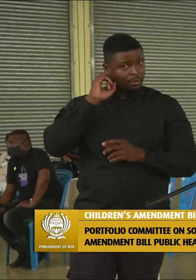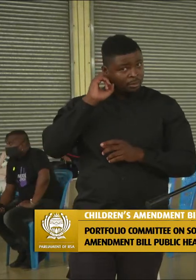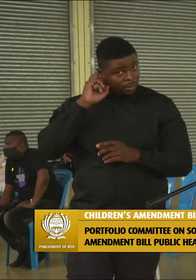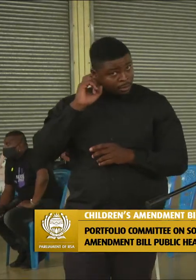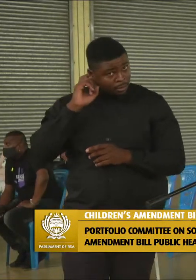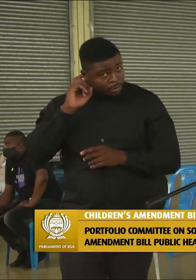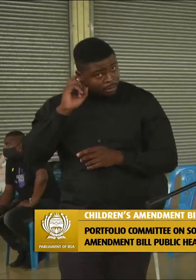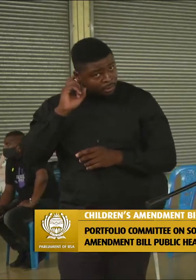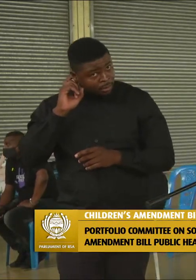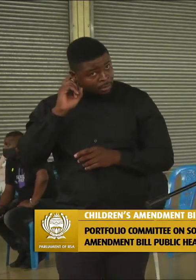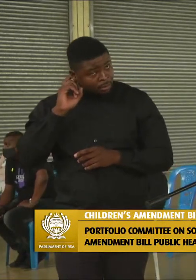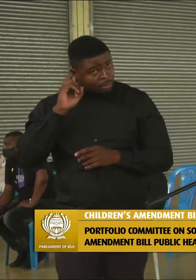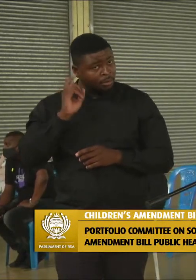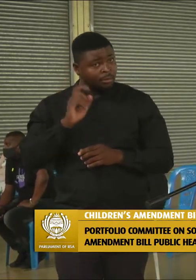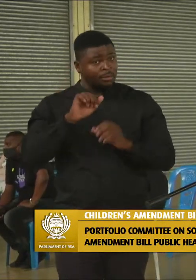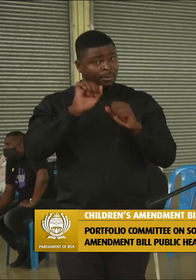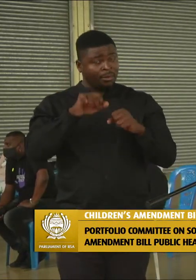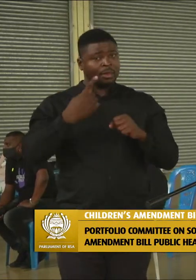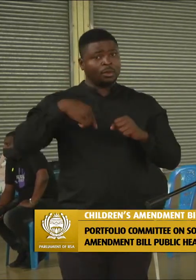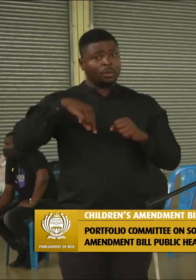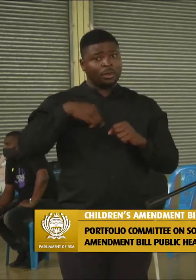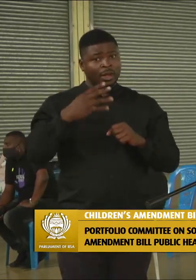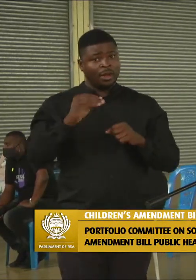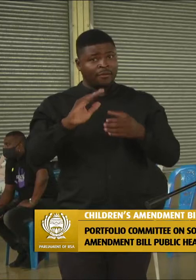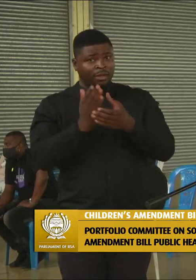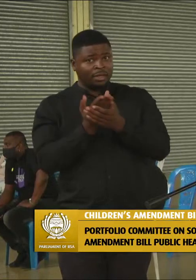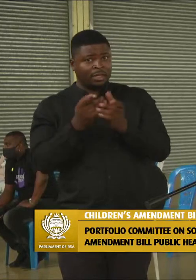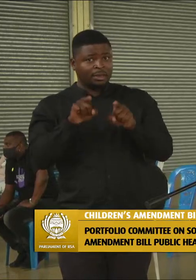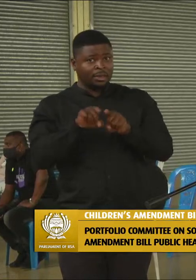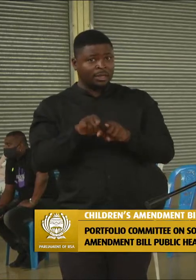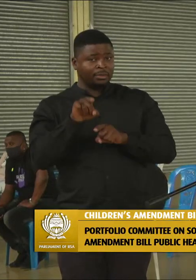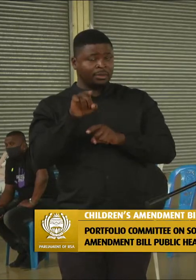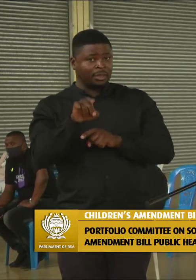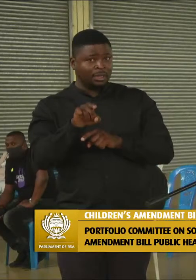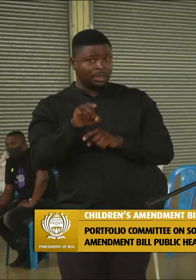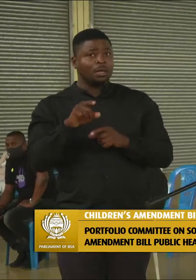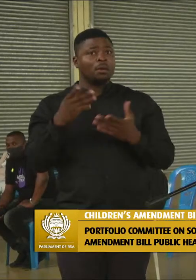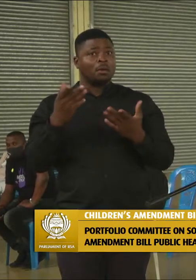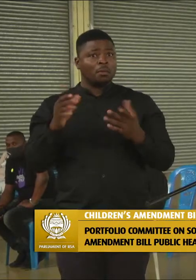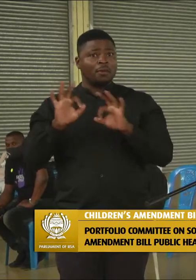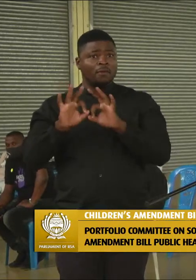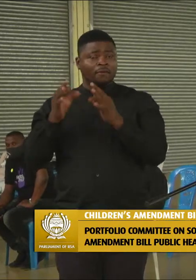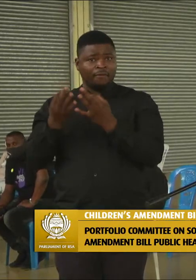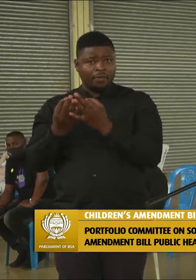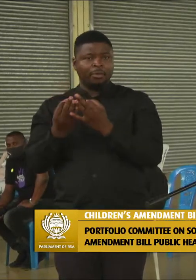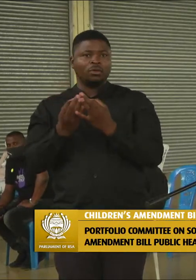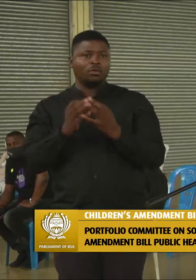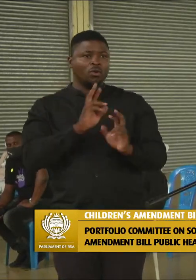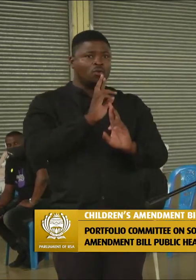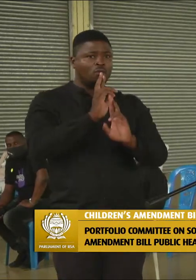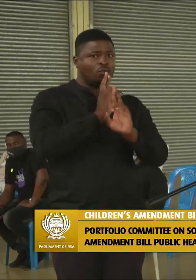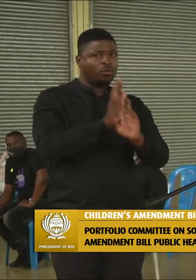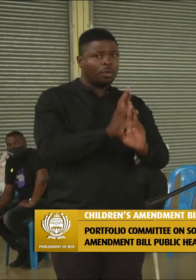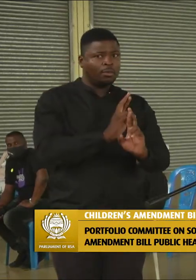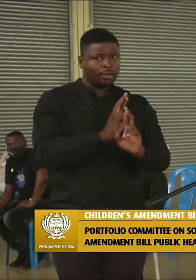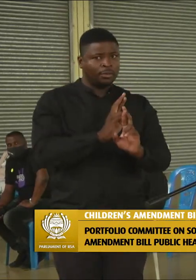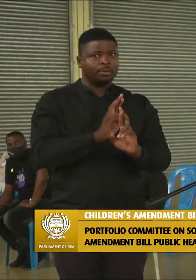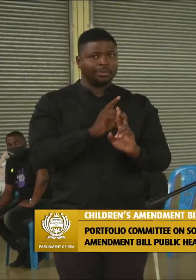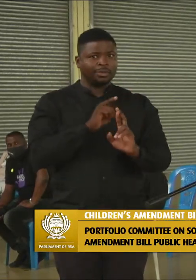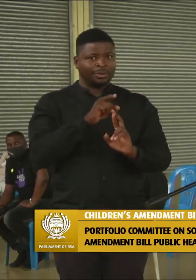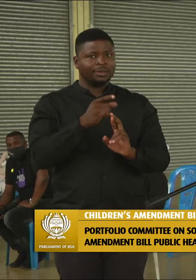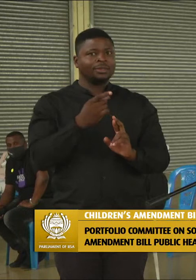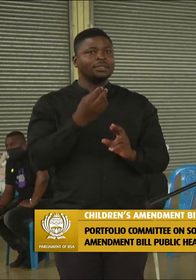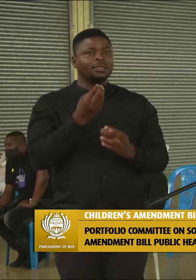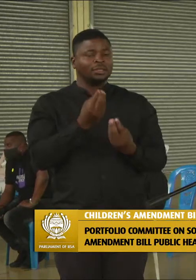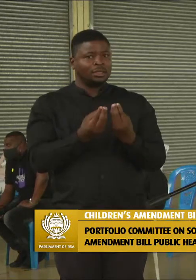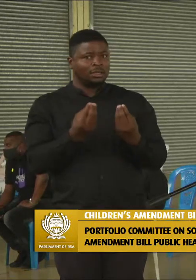We've had a case like that where a family reported that a